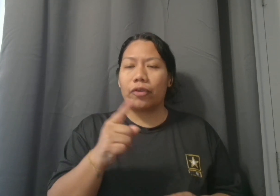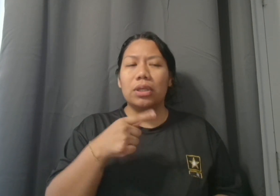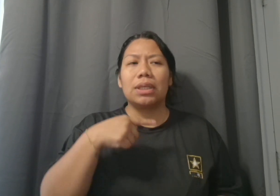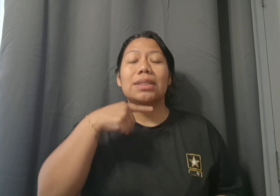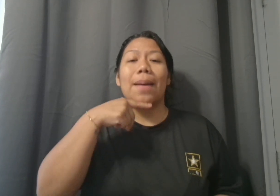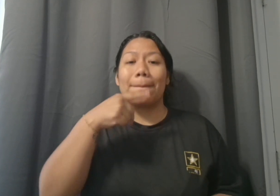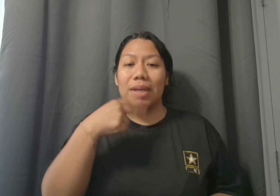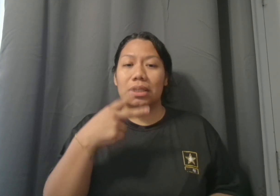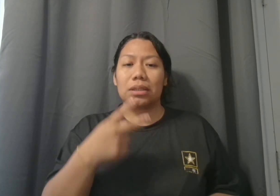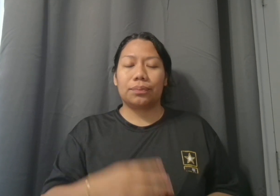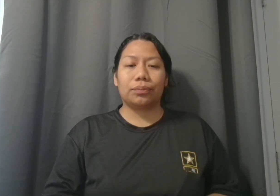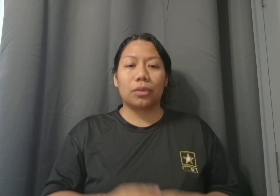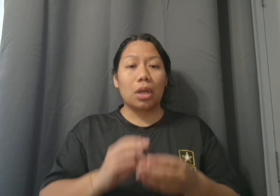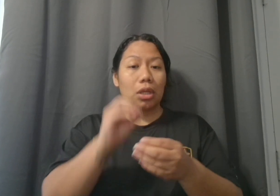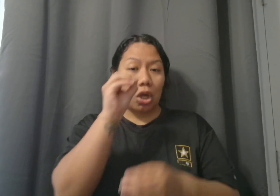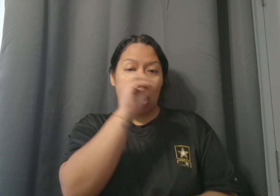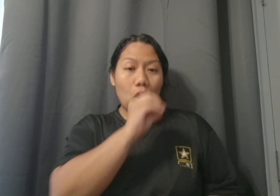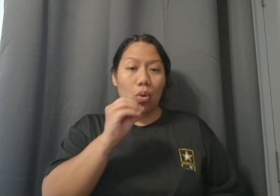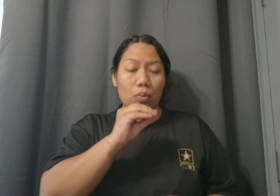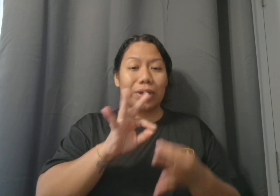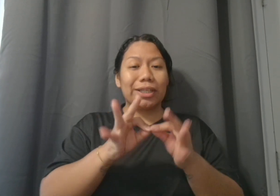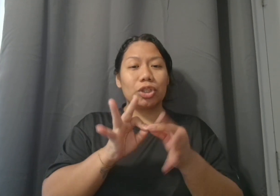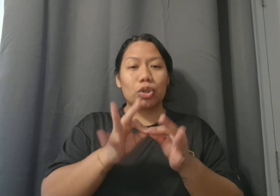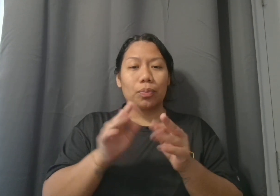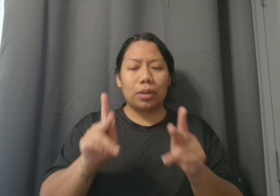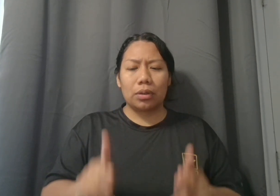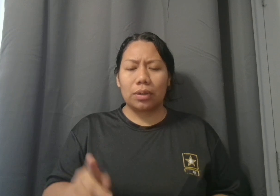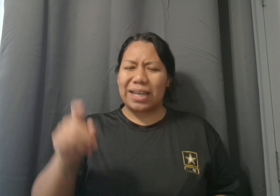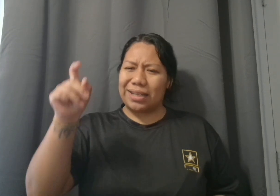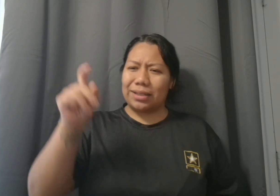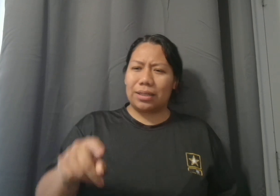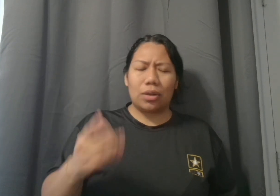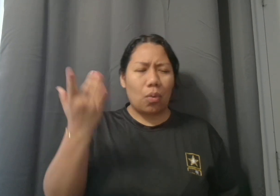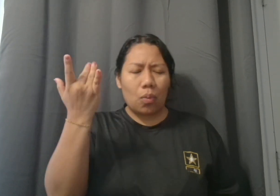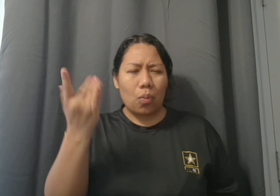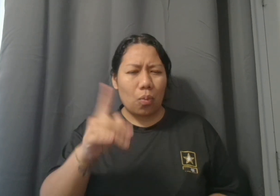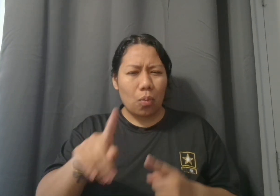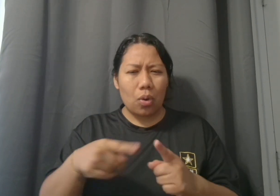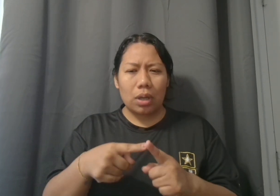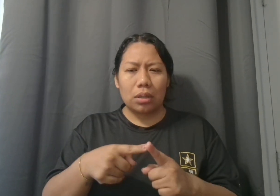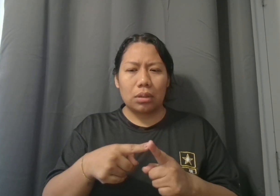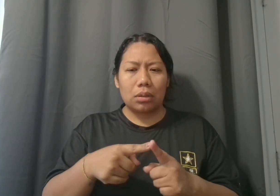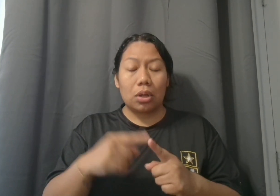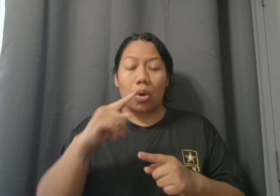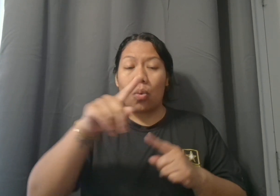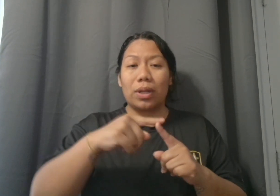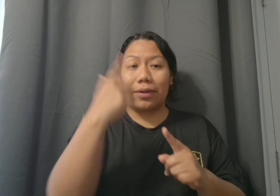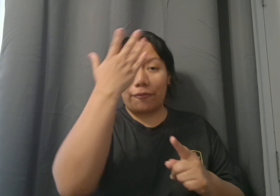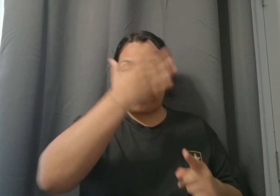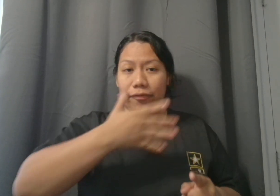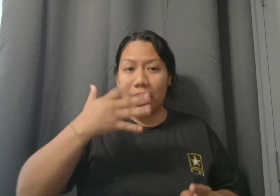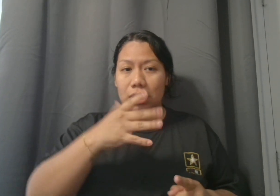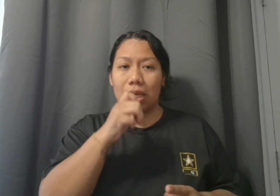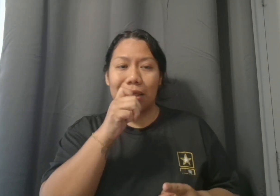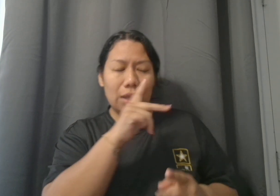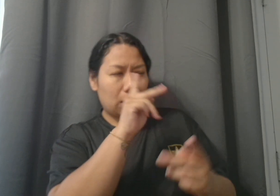An oral interpreter is needed when either the speaker's face is not clearly visible at all times,